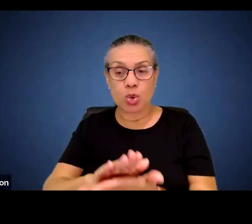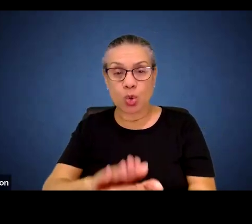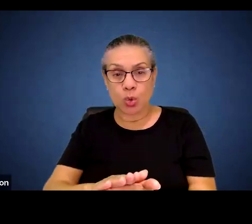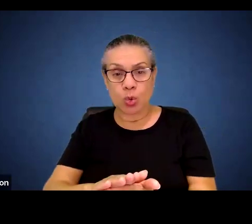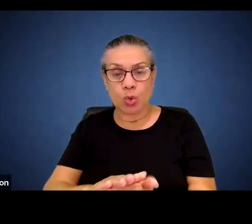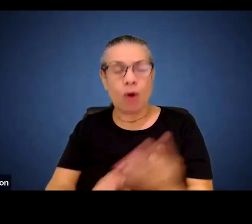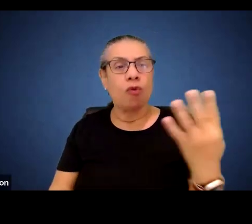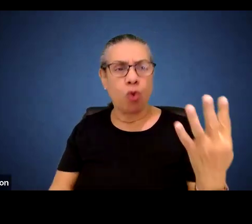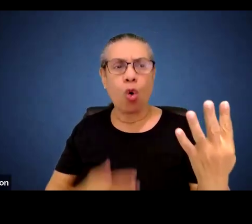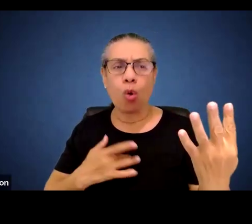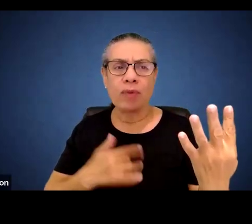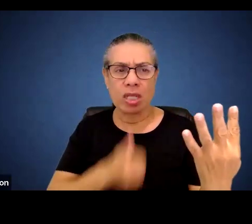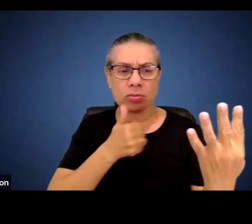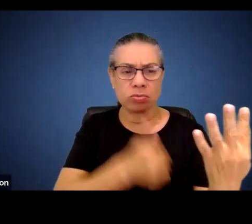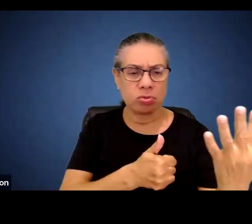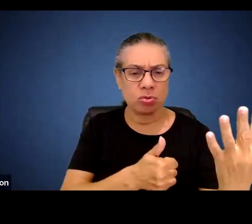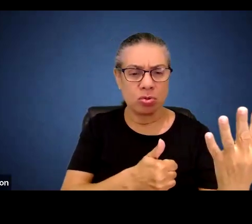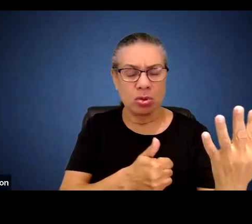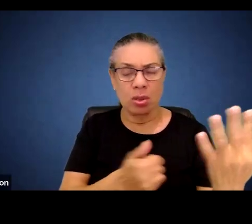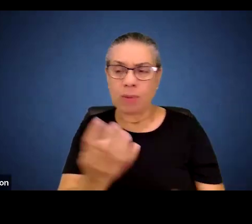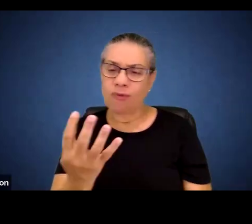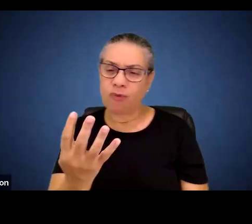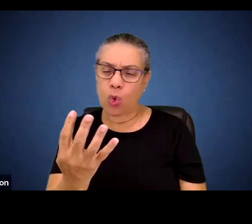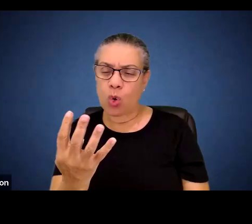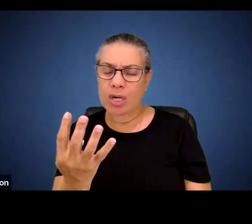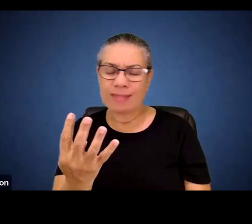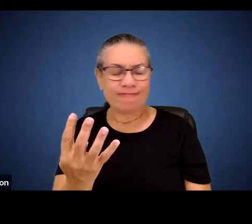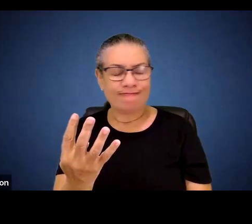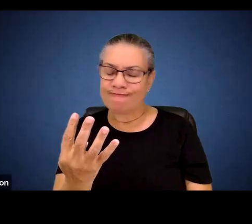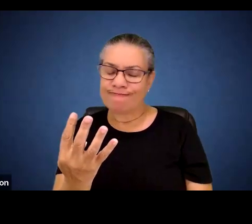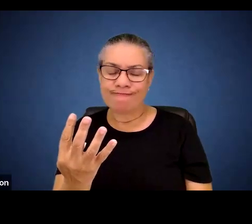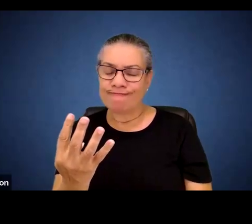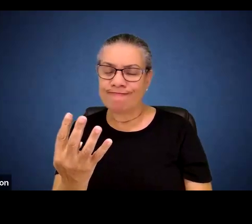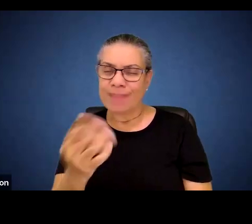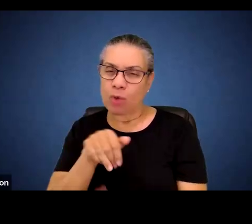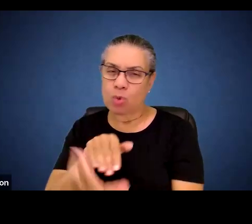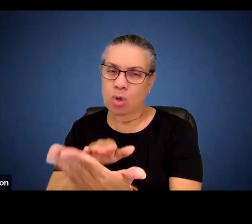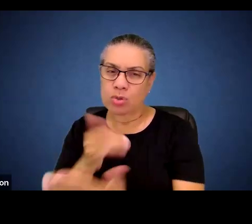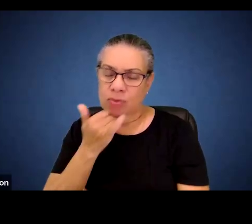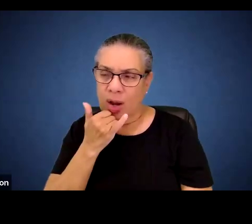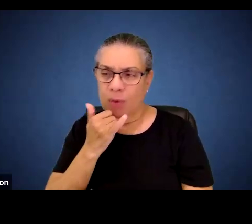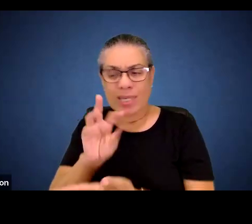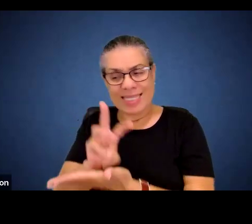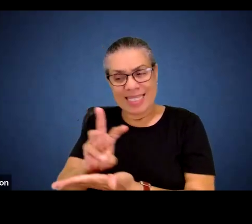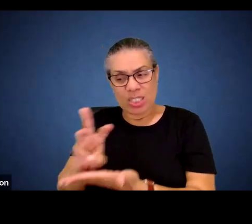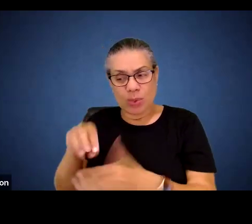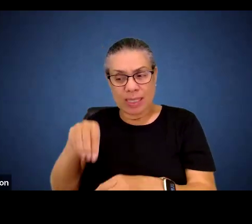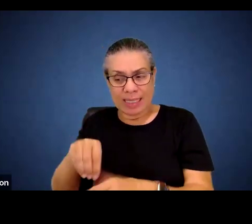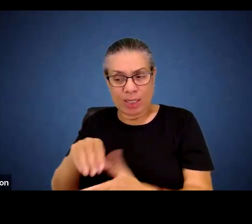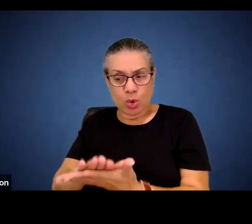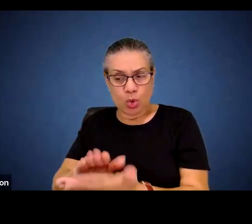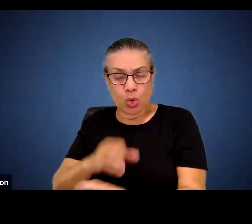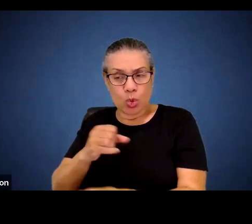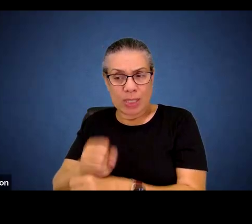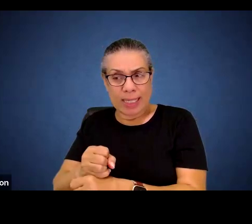4, but at 4, we need to do some more thinking. We're 6 weeks into the school year, or whatever we are. This is what we're